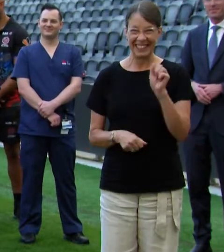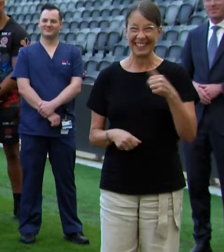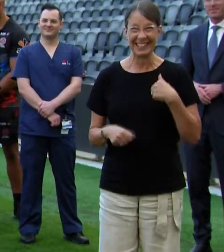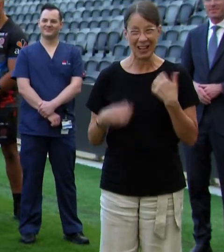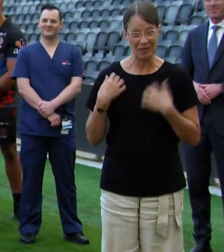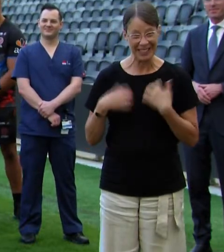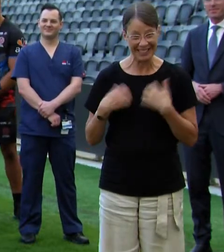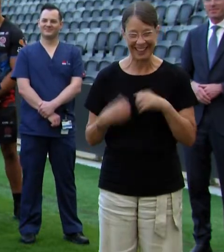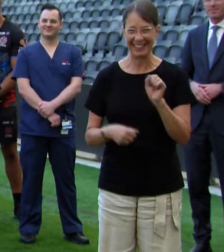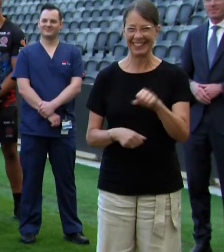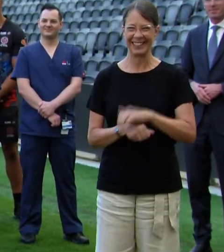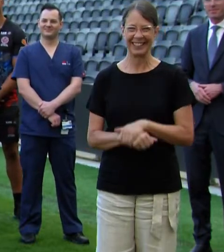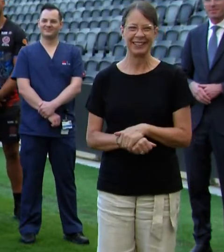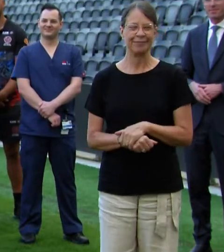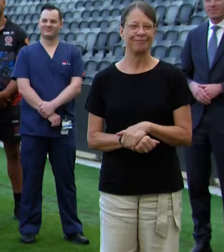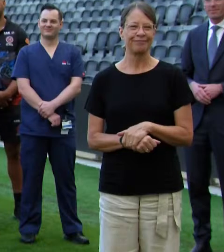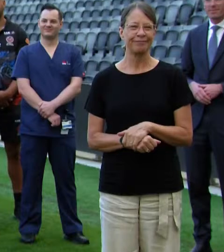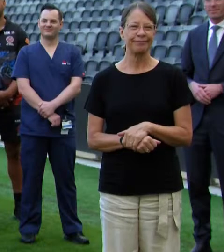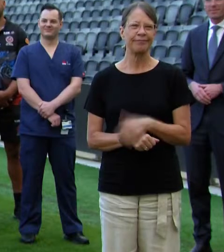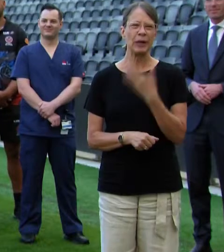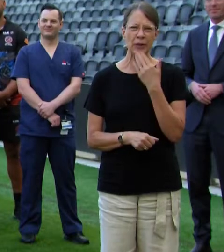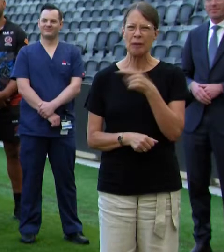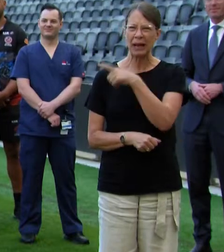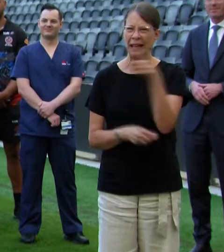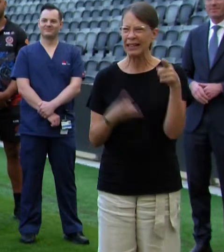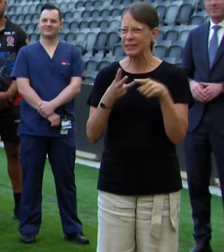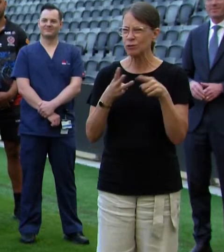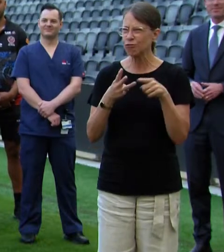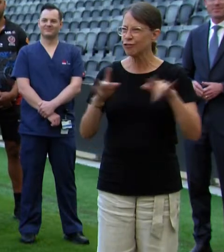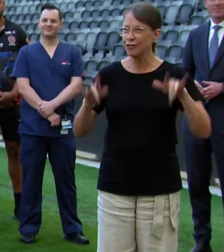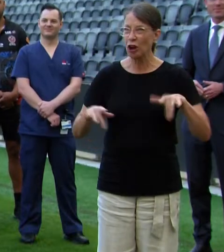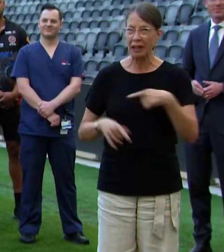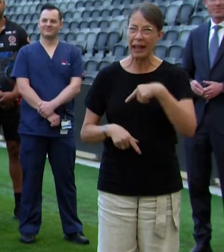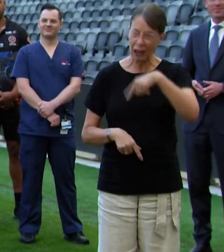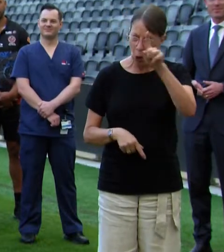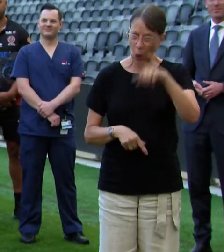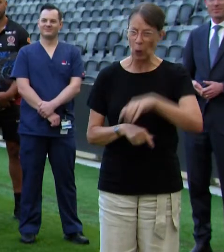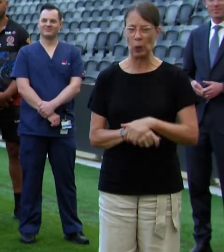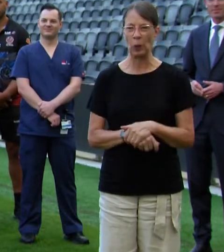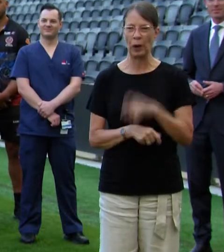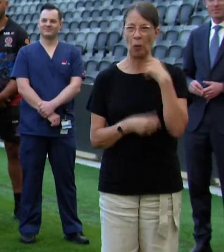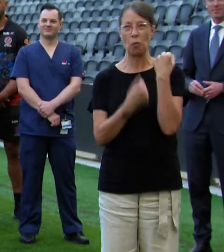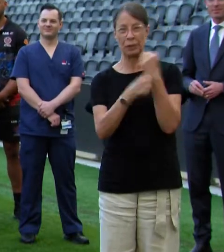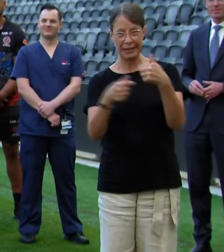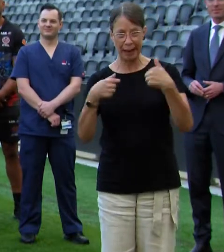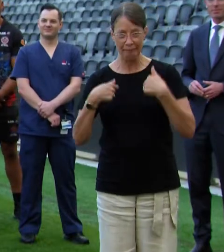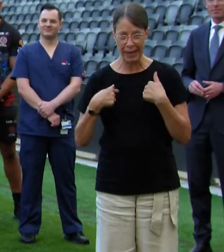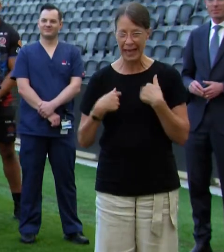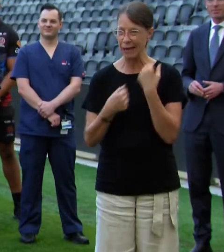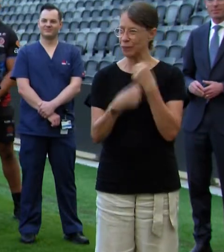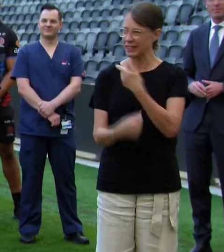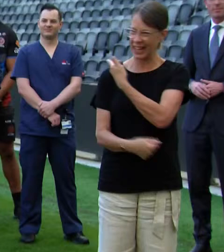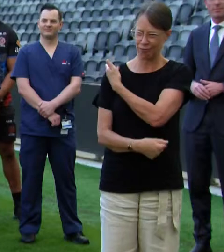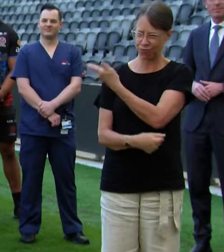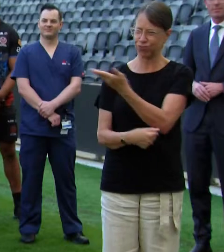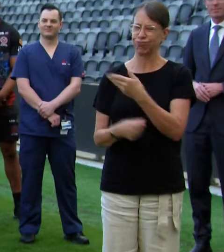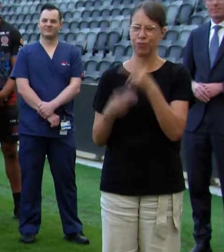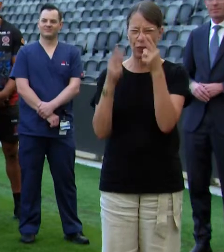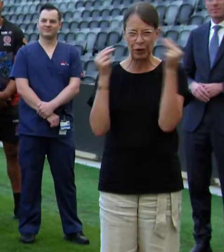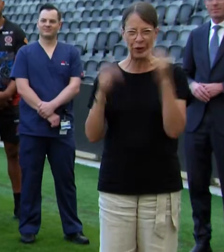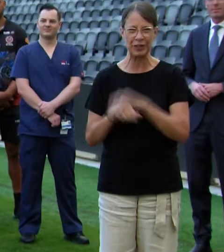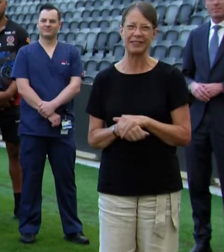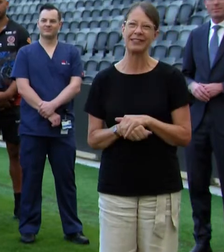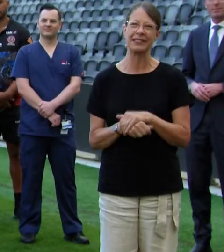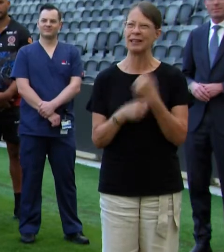excited. I just wanted to say, please go and get your booster shot. It's not only going to protect me, it's going to protect all of the nurses, it's going to protect all